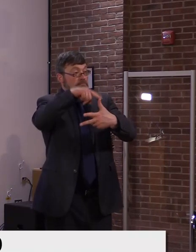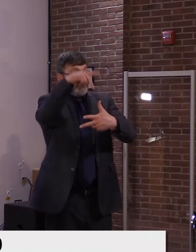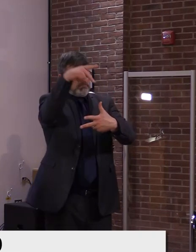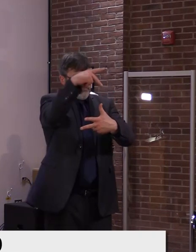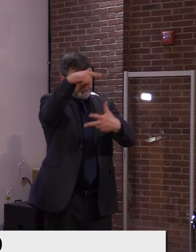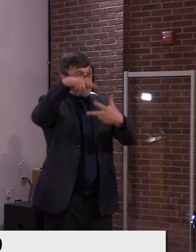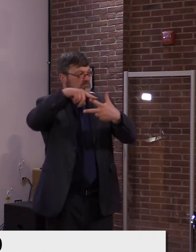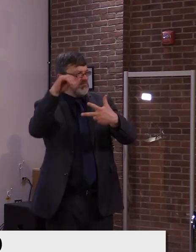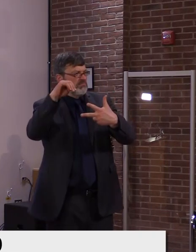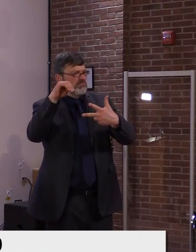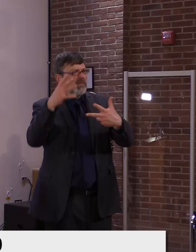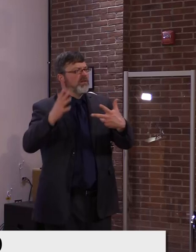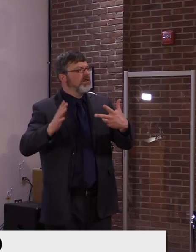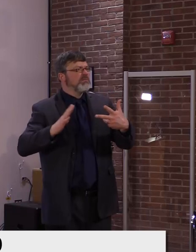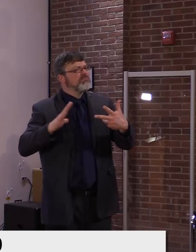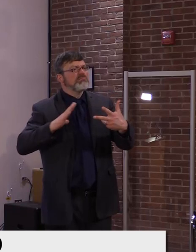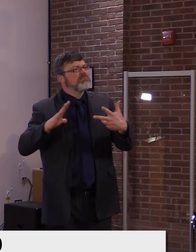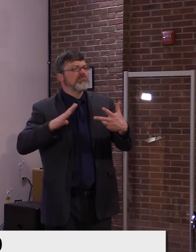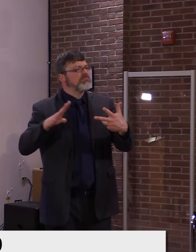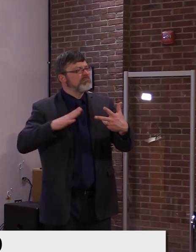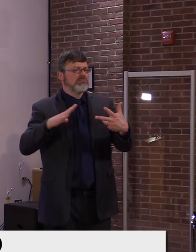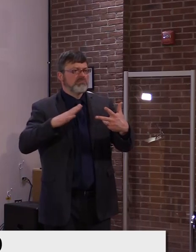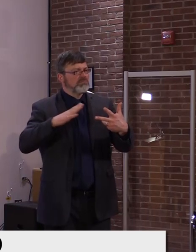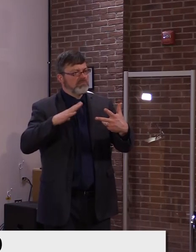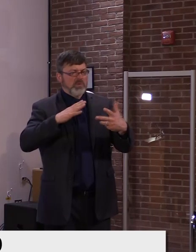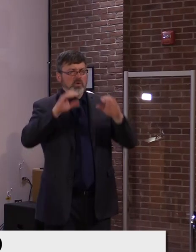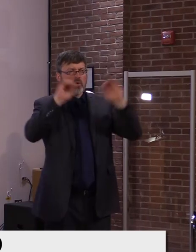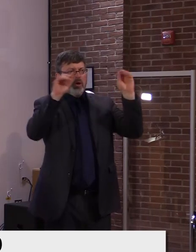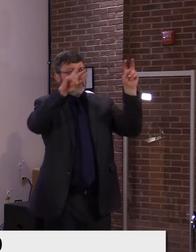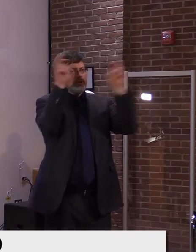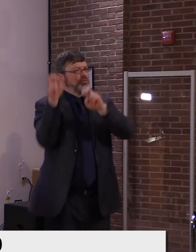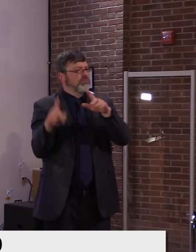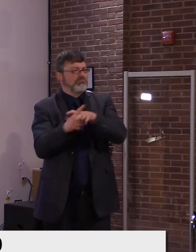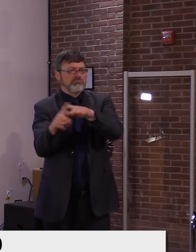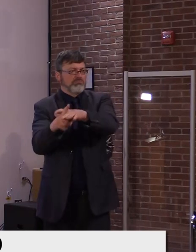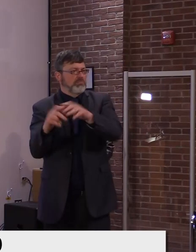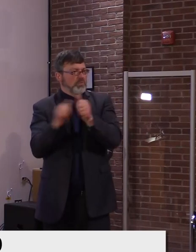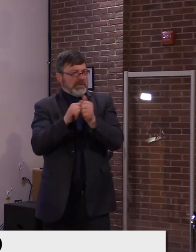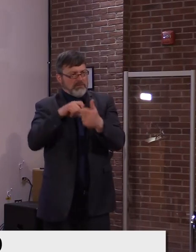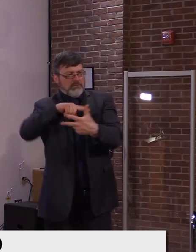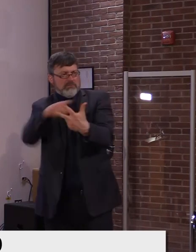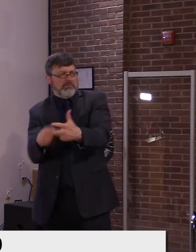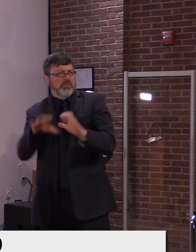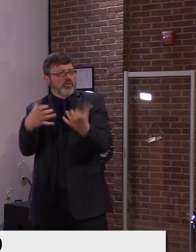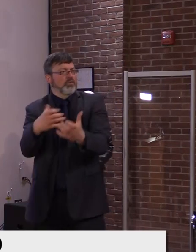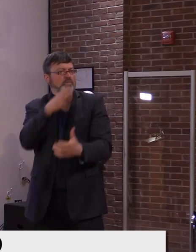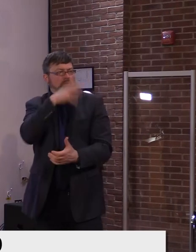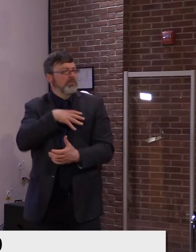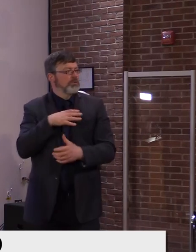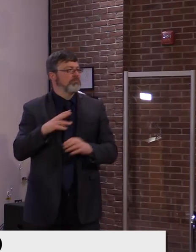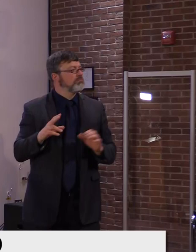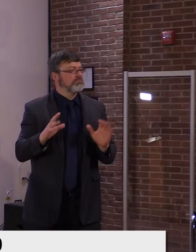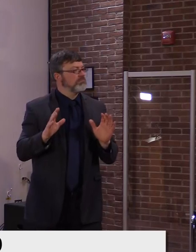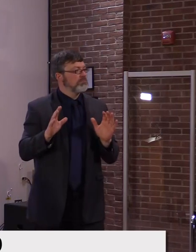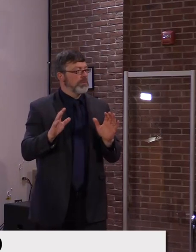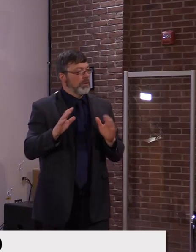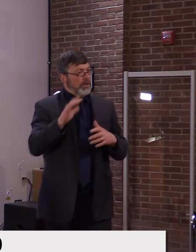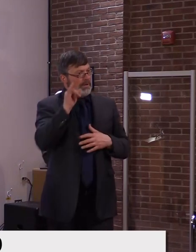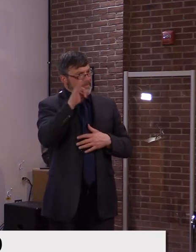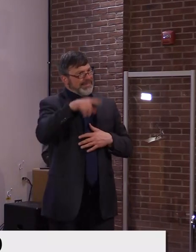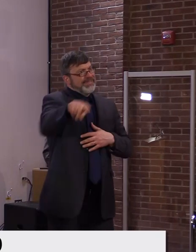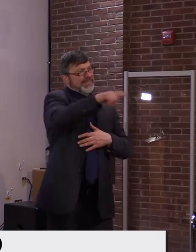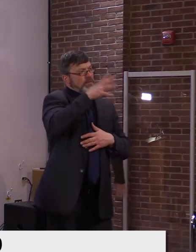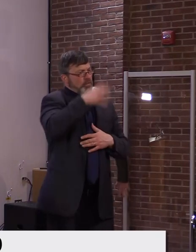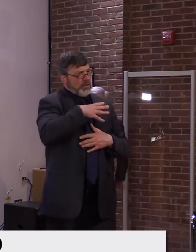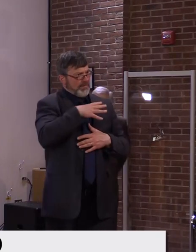have not had any such association. So if, in answer to your question, if a woman was concerned just in general